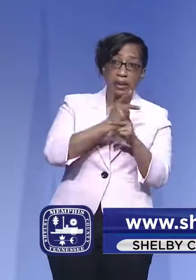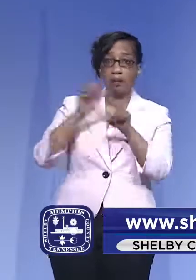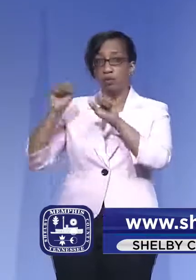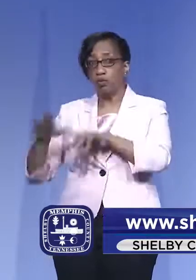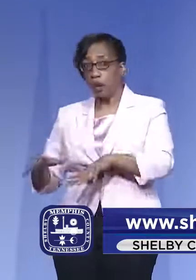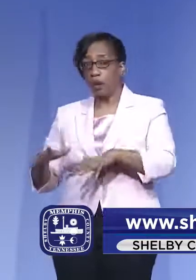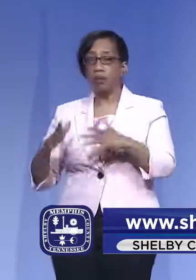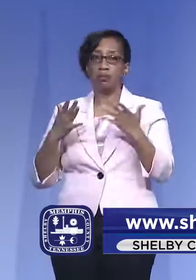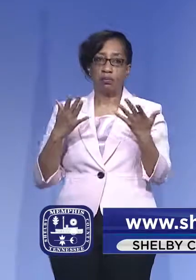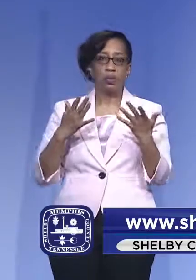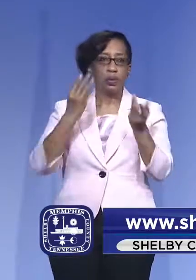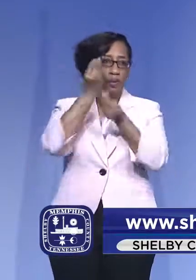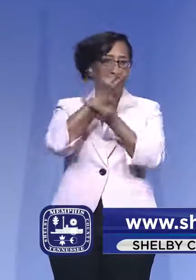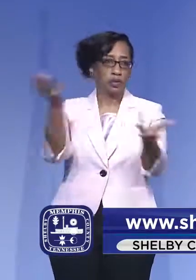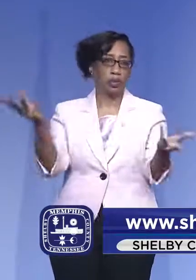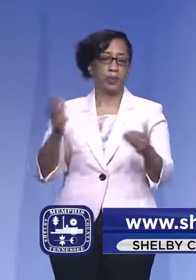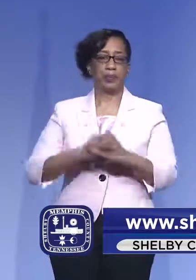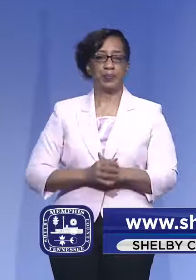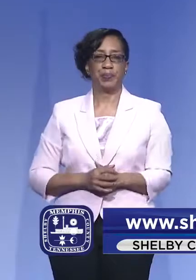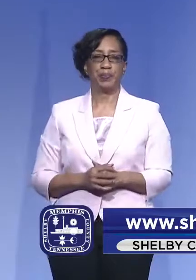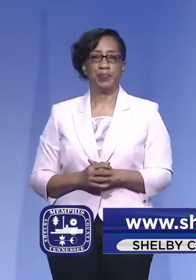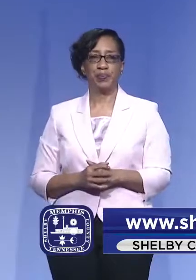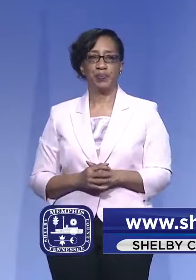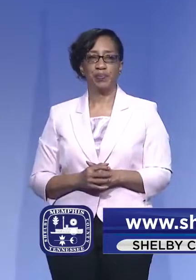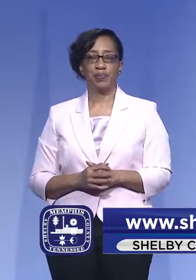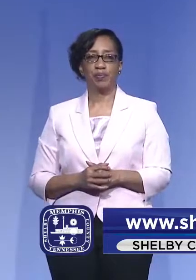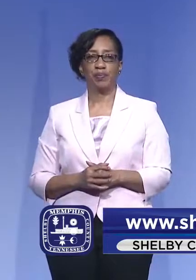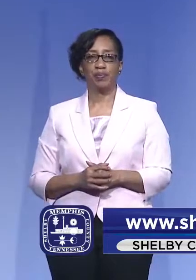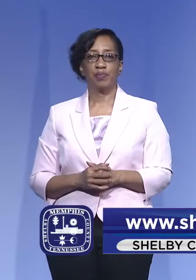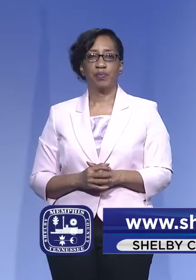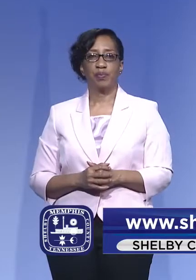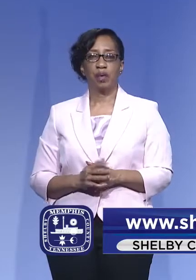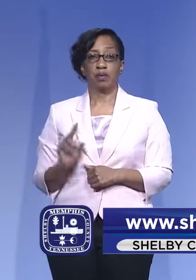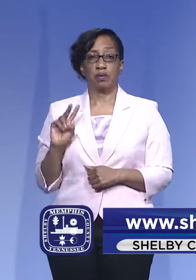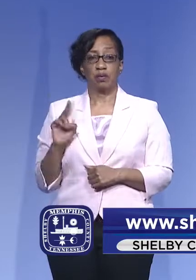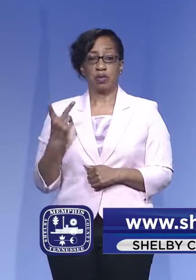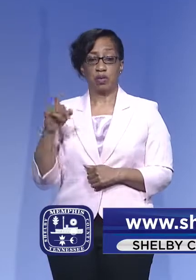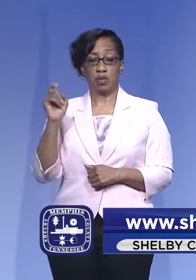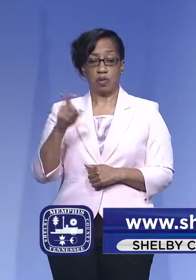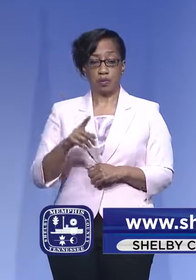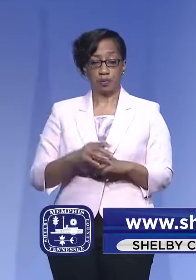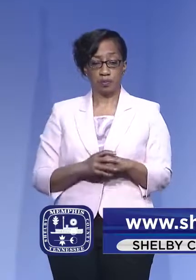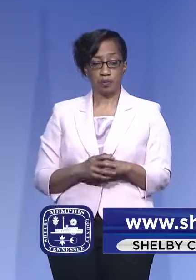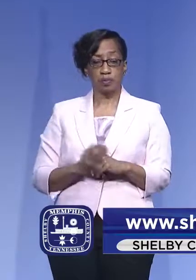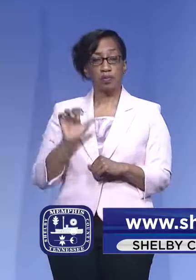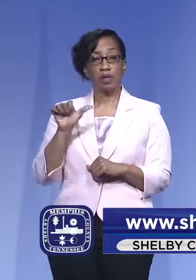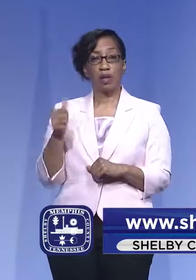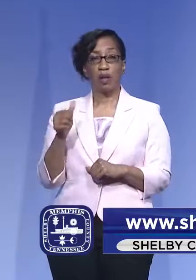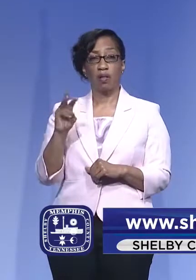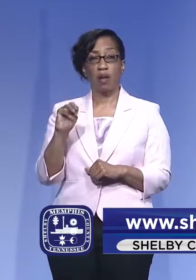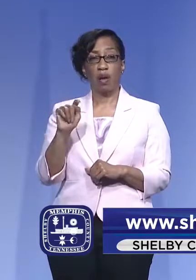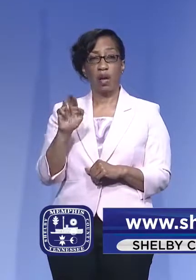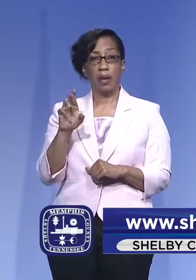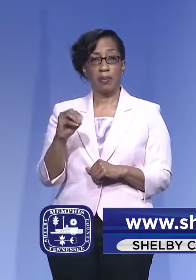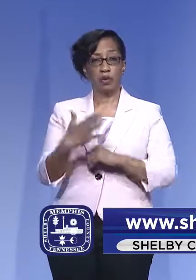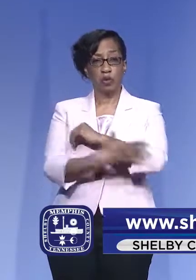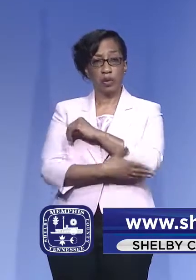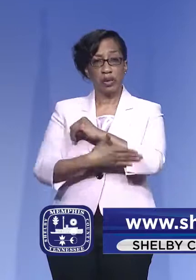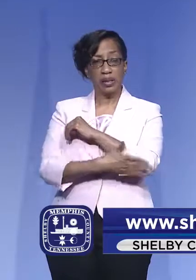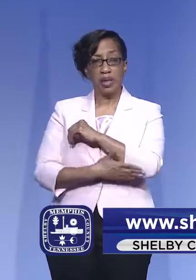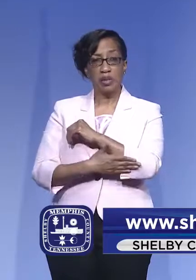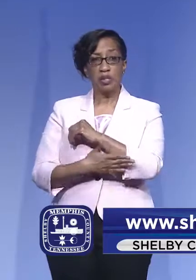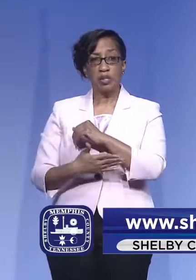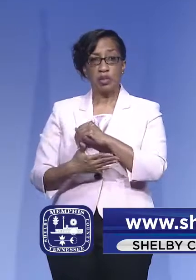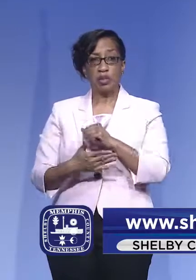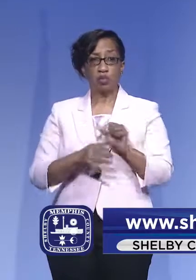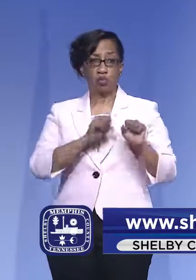masking requirements in Shelby County. And as a follow-up, does other metro counties lifting their mandates, does that